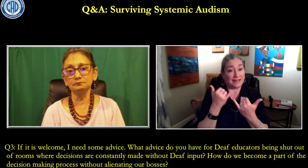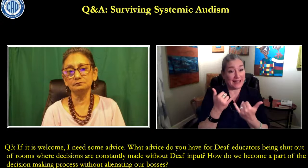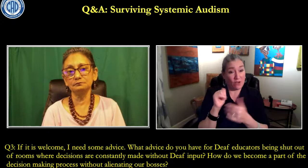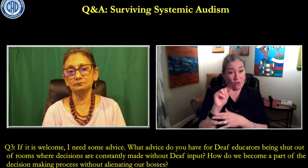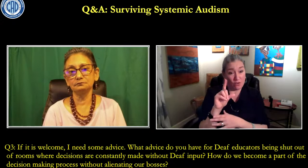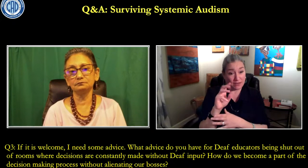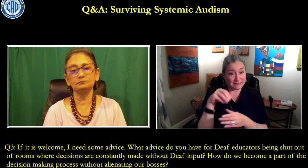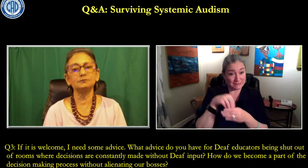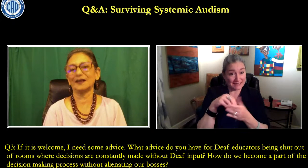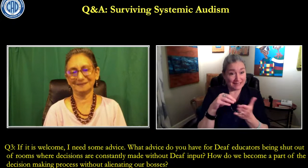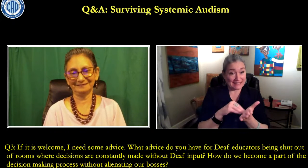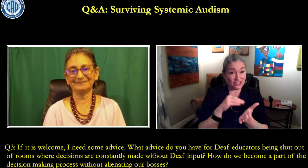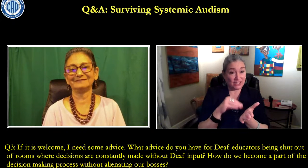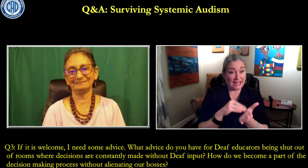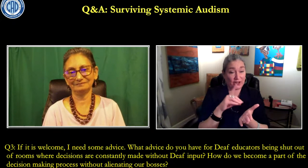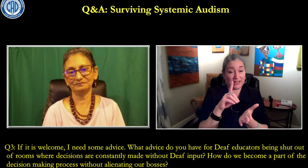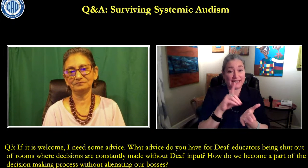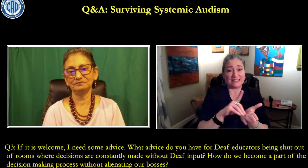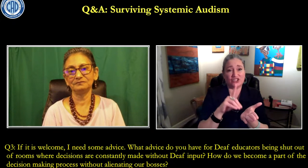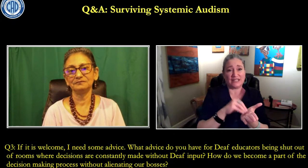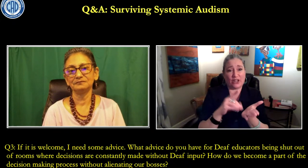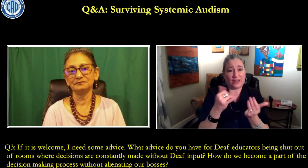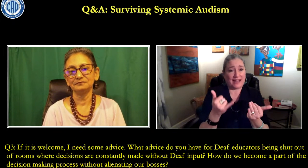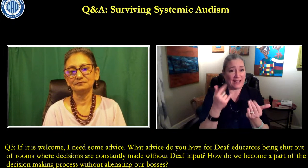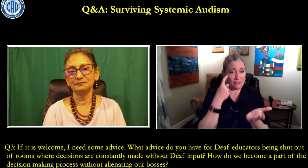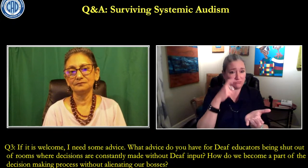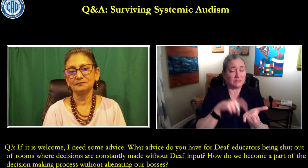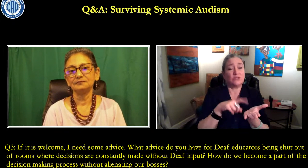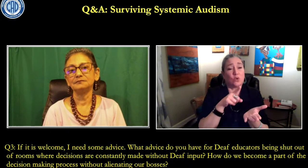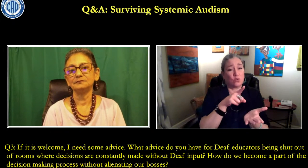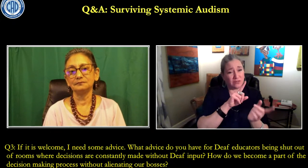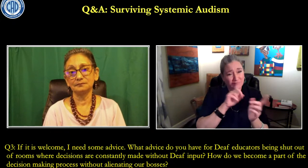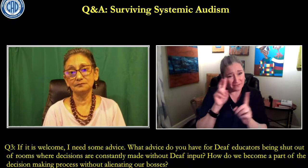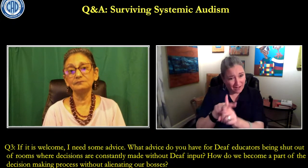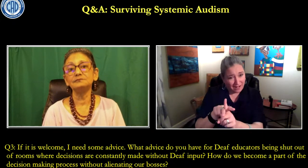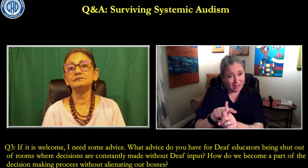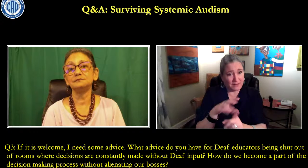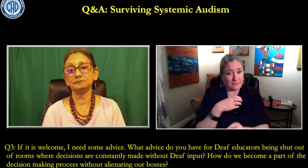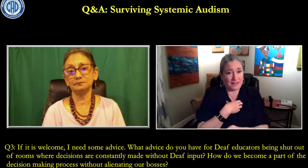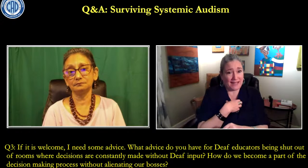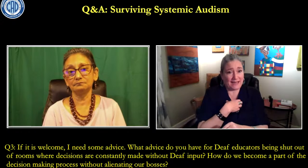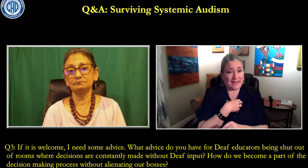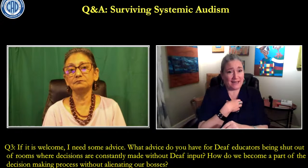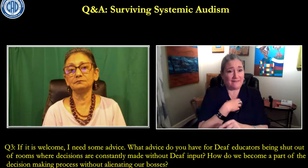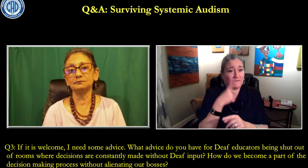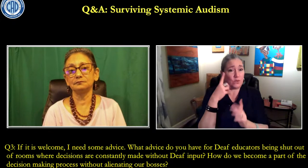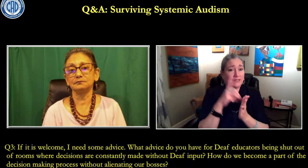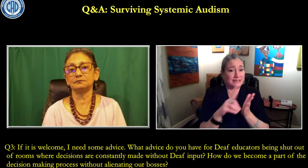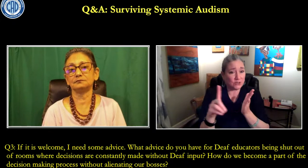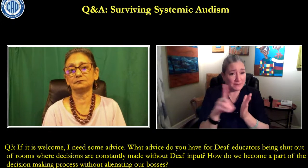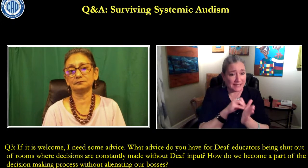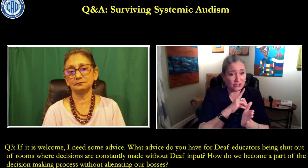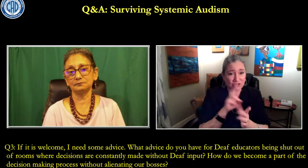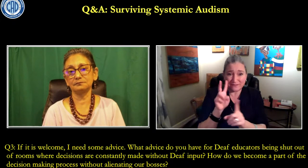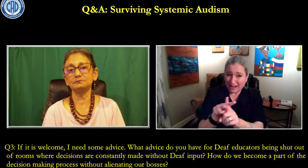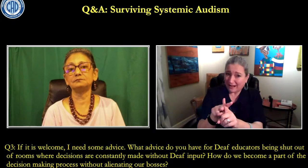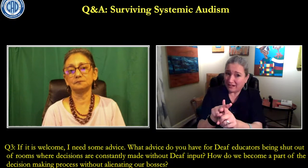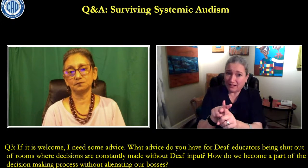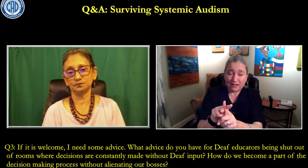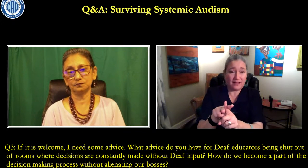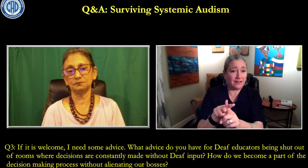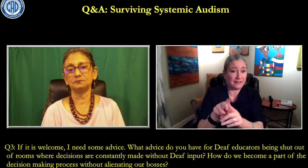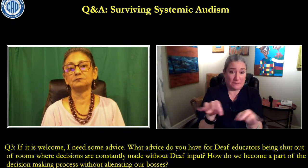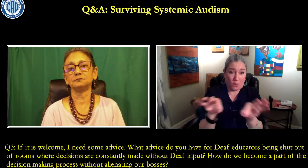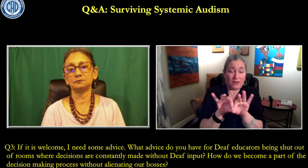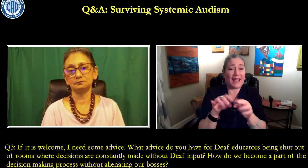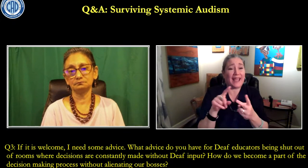they understand ableism, but they're not quite getting to autism. It's now in the dictionary and more recognized,